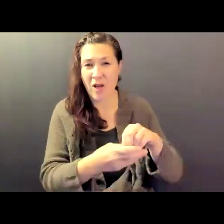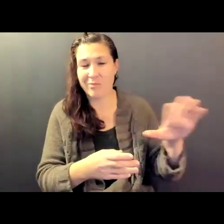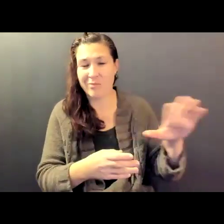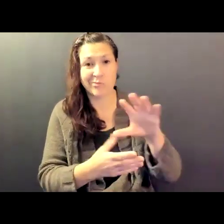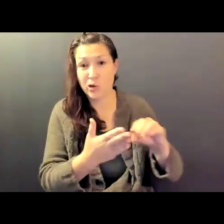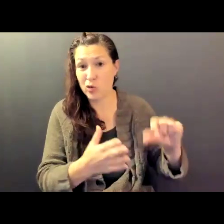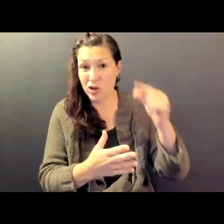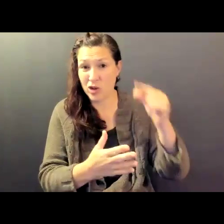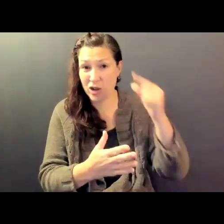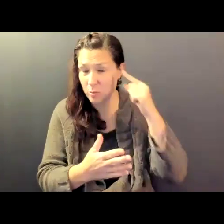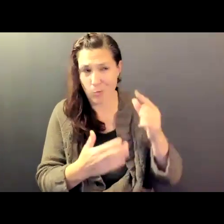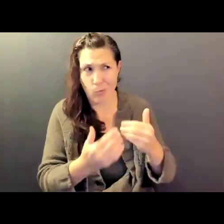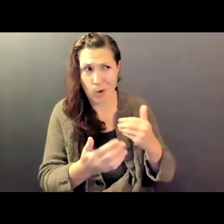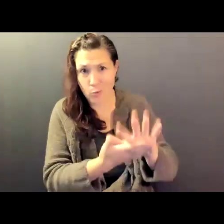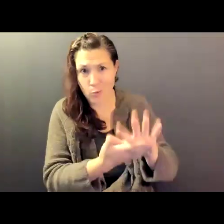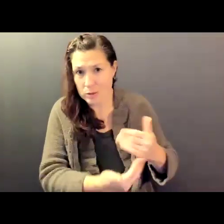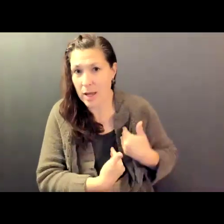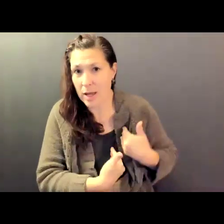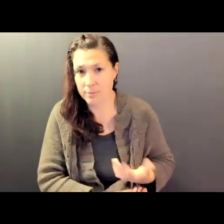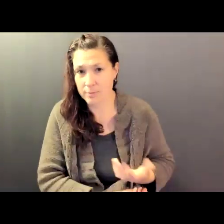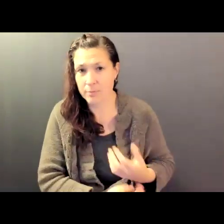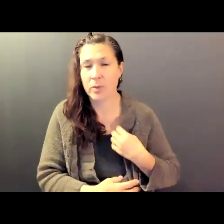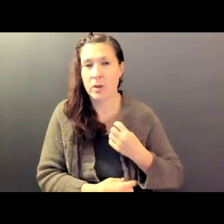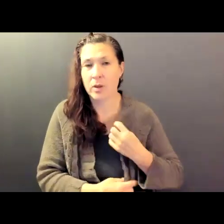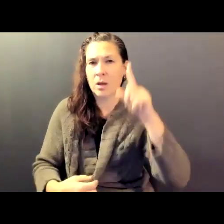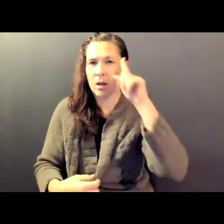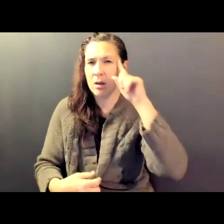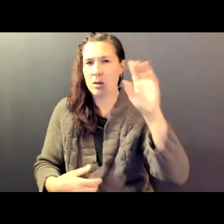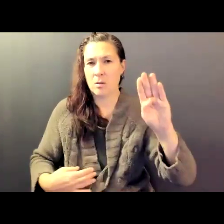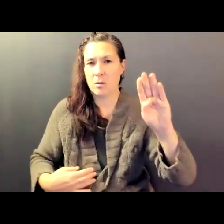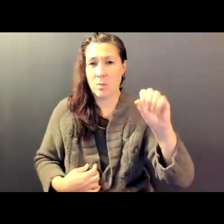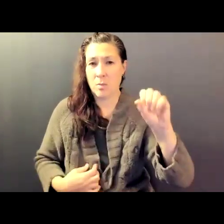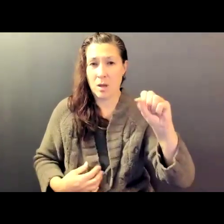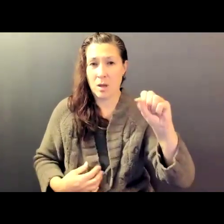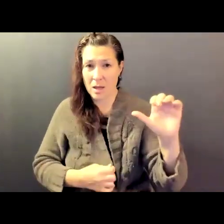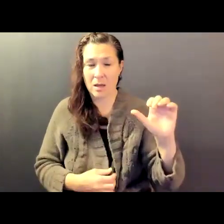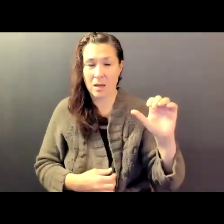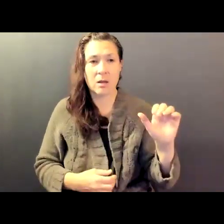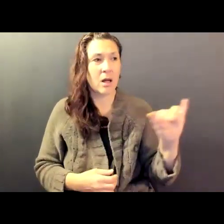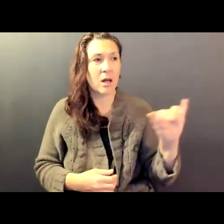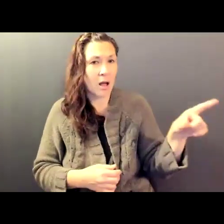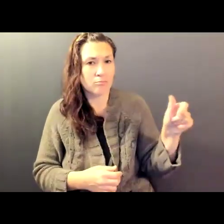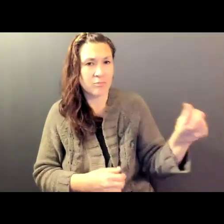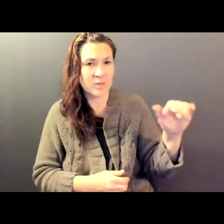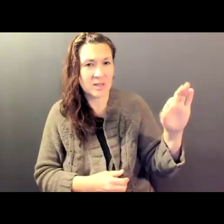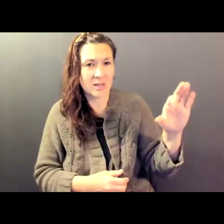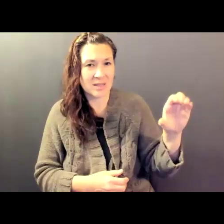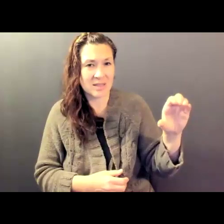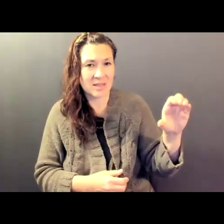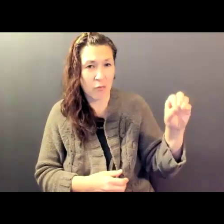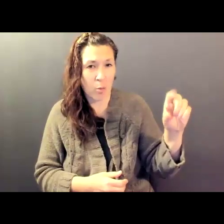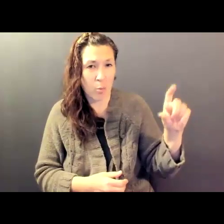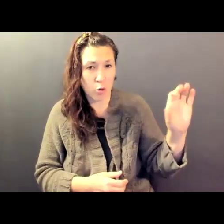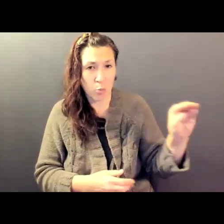whatever structure they have. I also think BSAC, I think to CFO Bloom's point, I think BSAC would